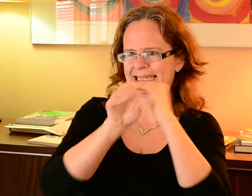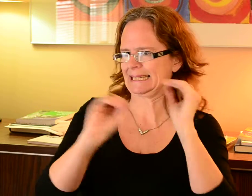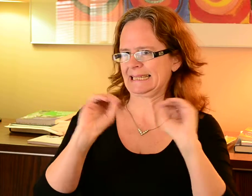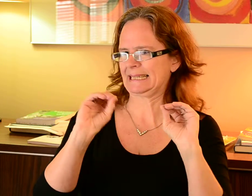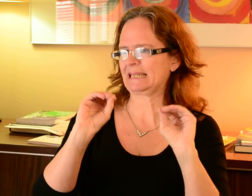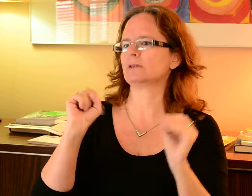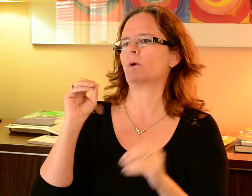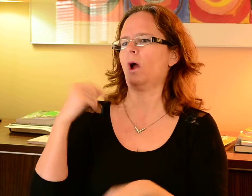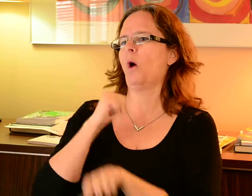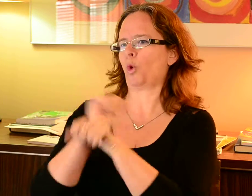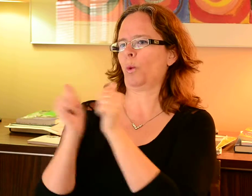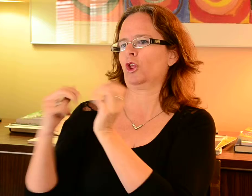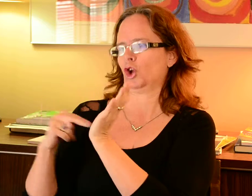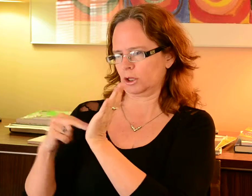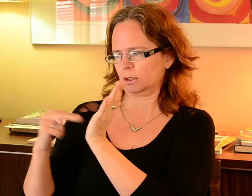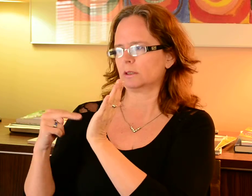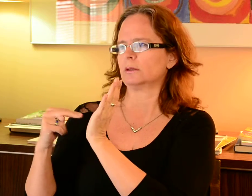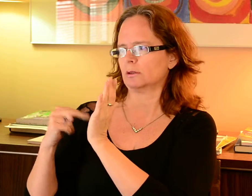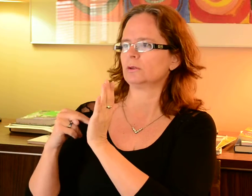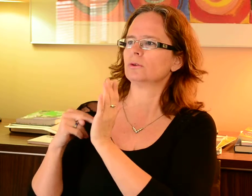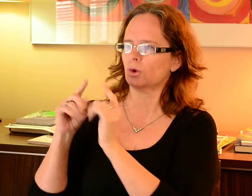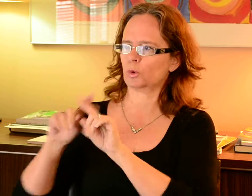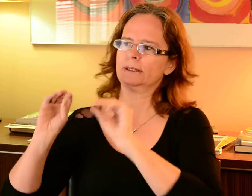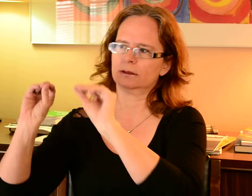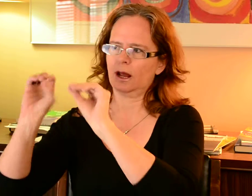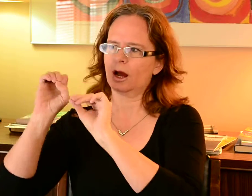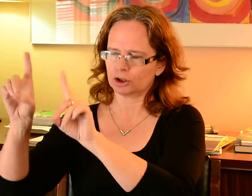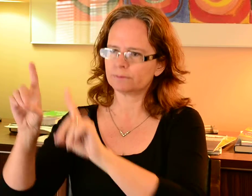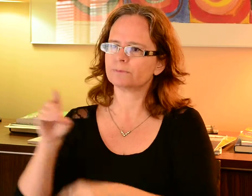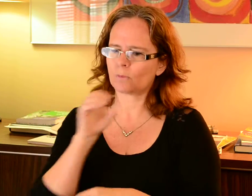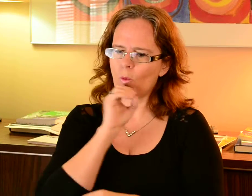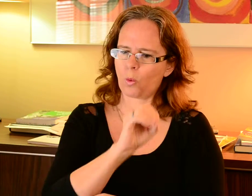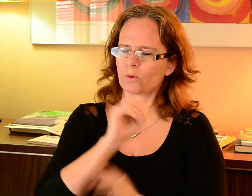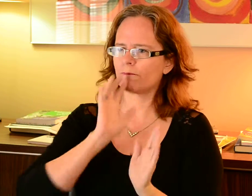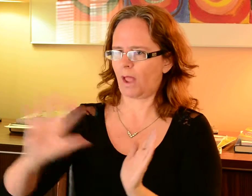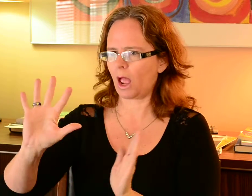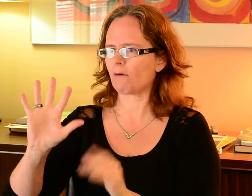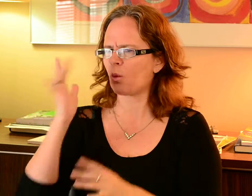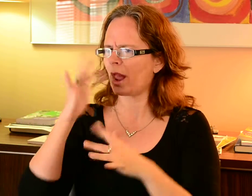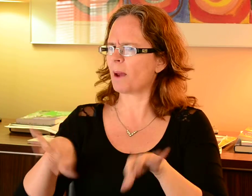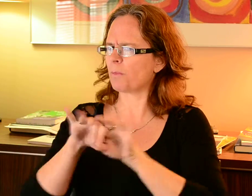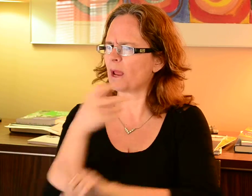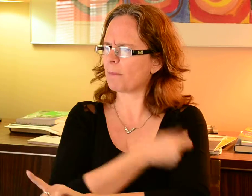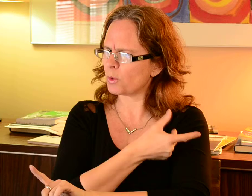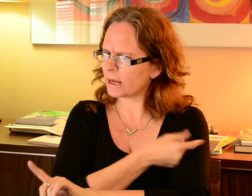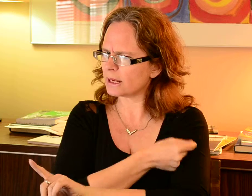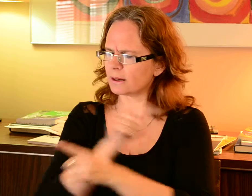provide enough information, and there's rarely accessible information. So with a nurse, we would do that